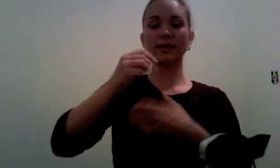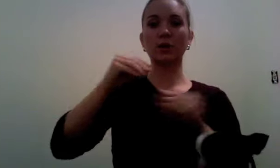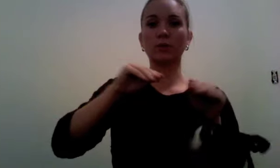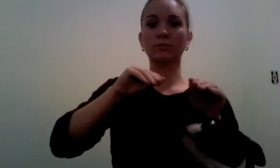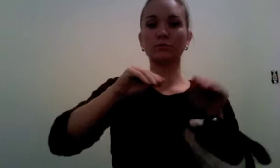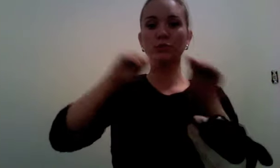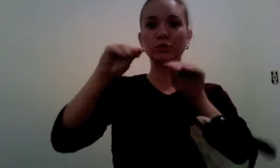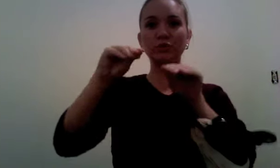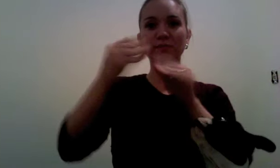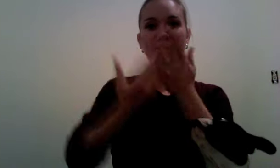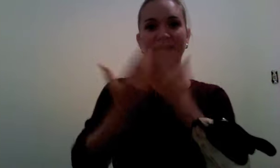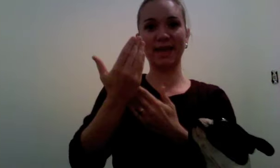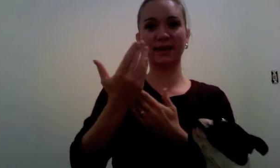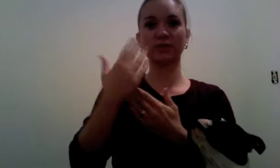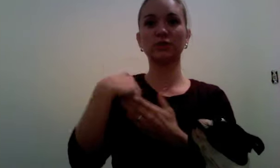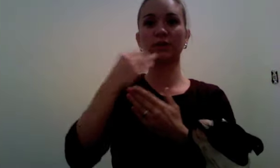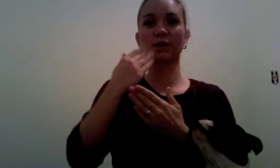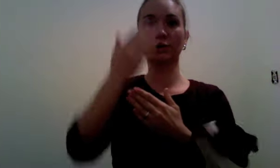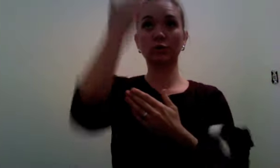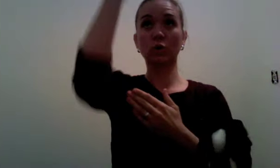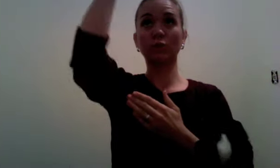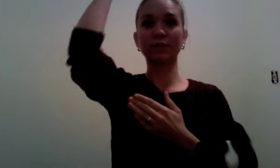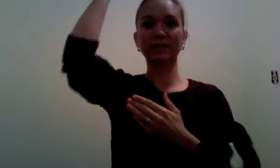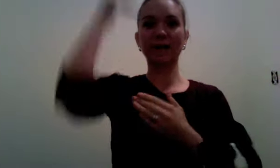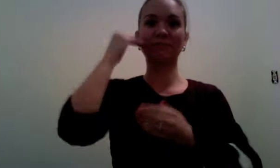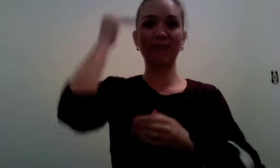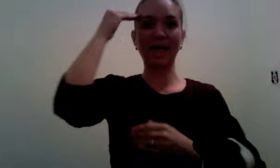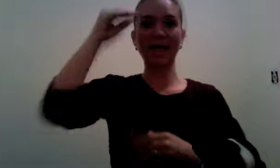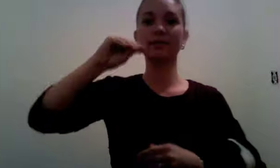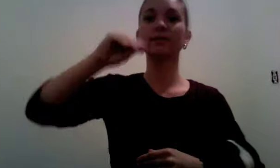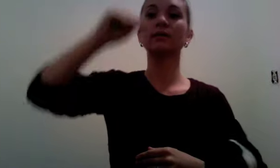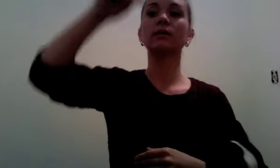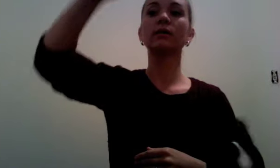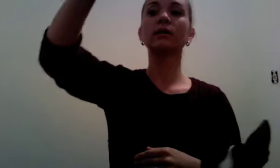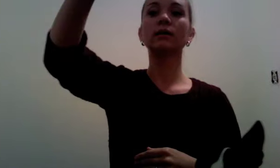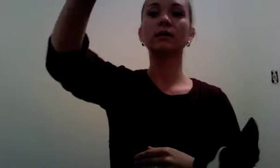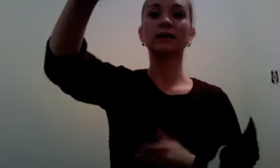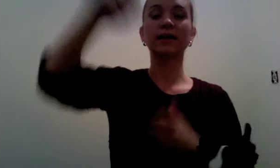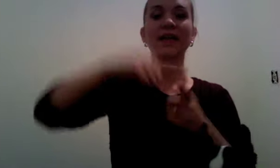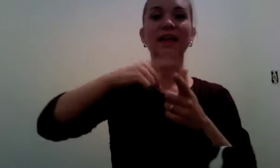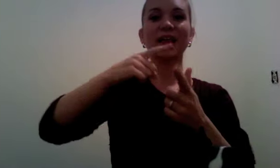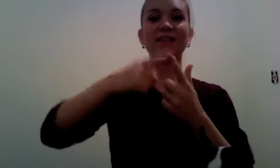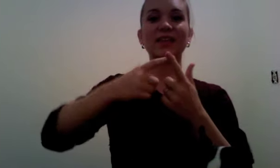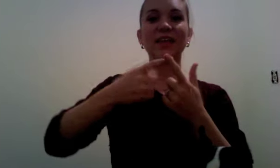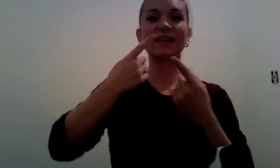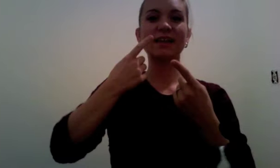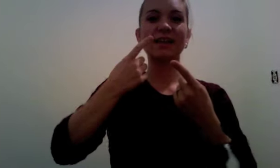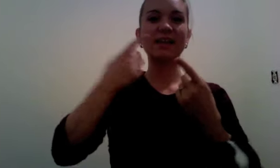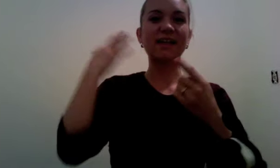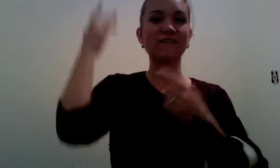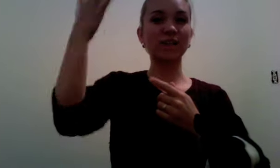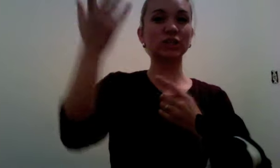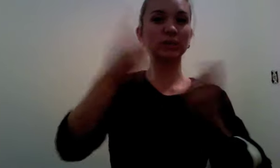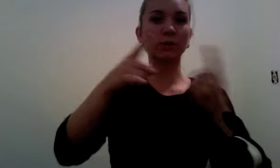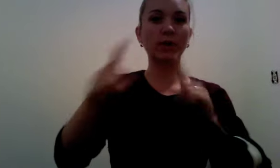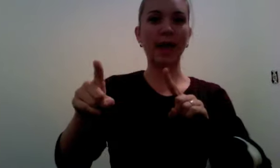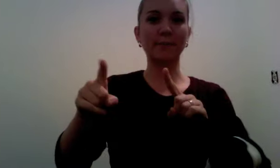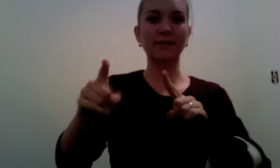I'll move my hand so that it goes over the top of the head. And then eventually what will happen is